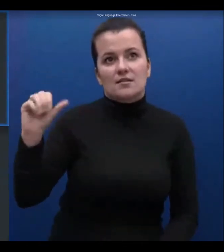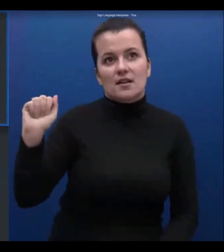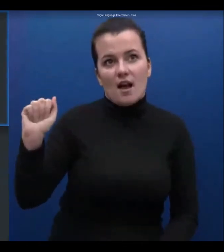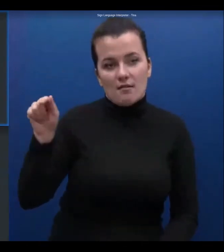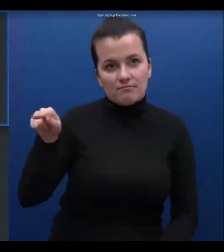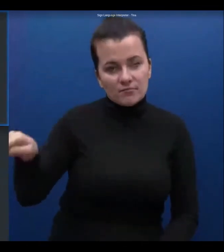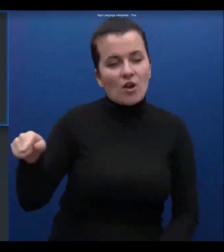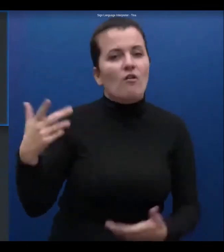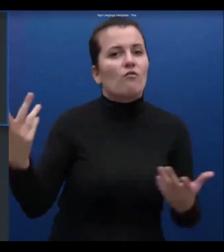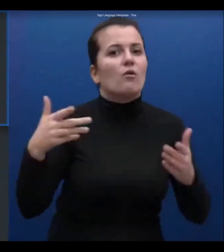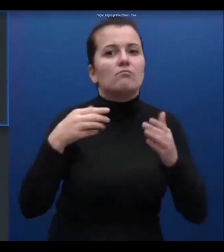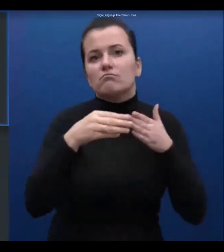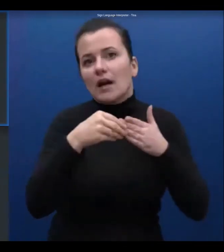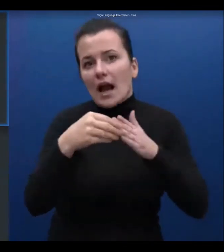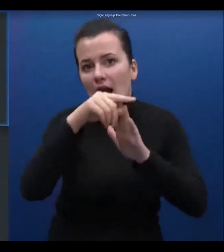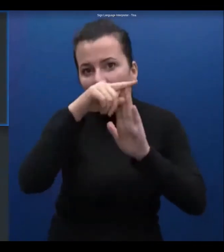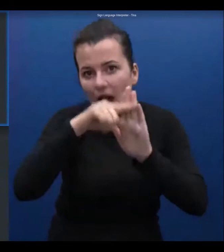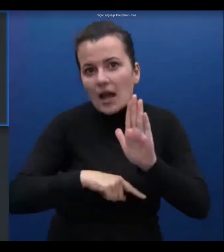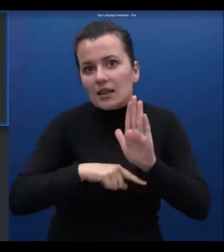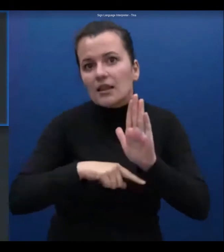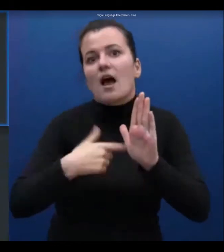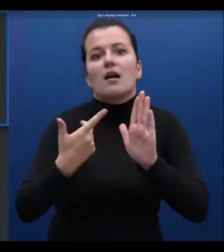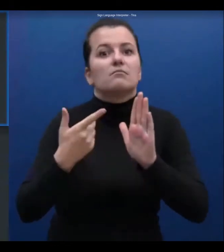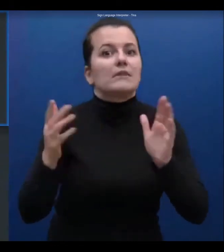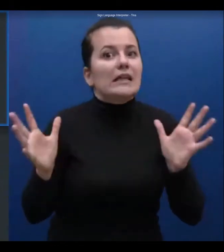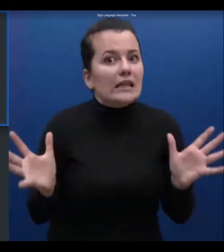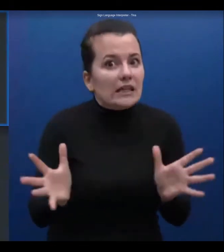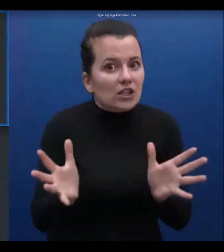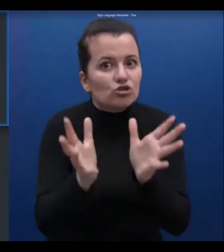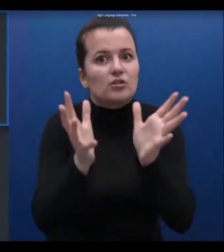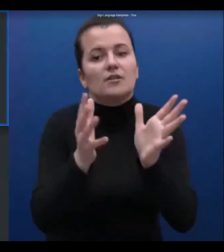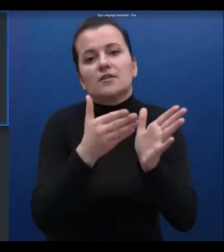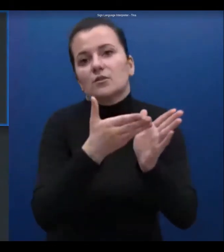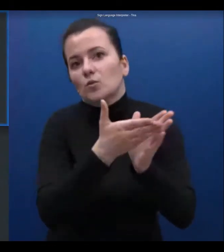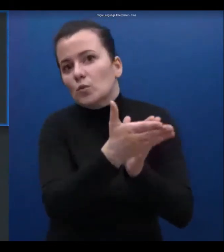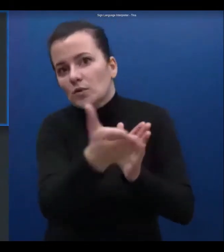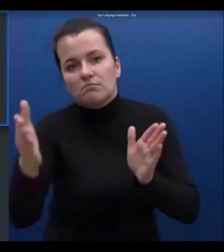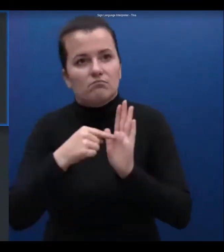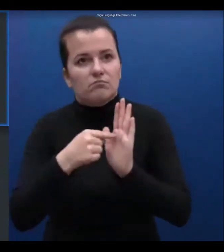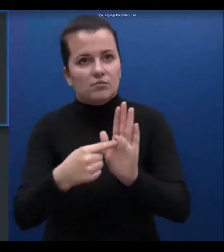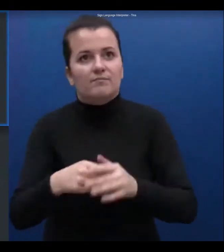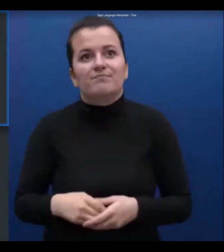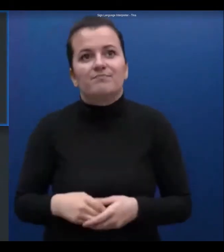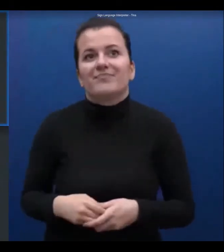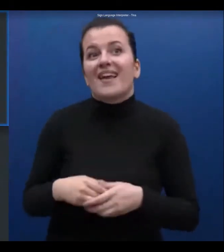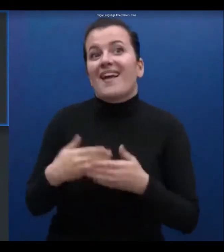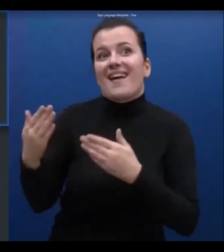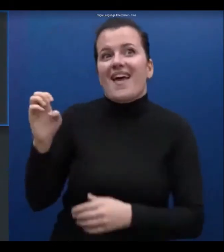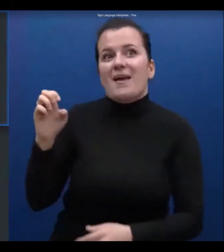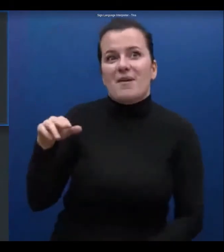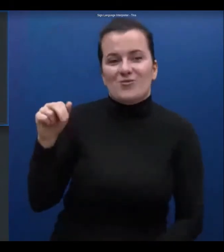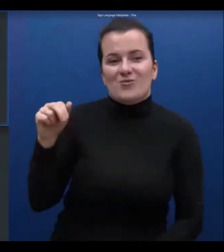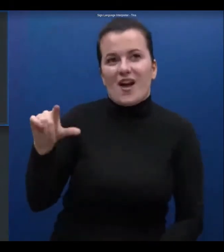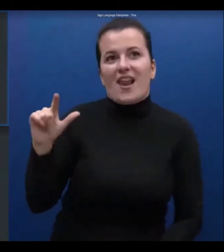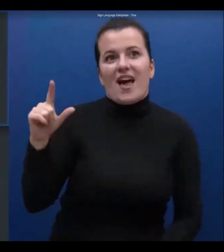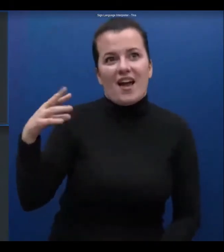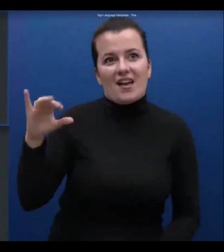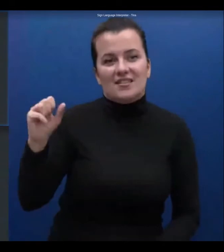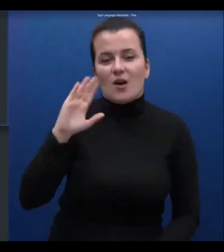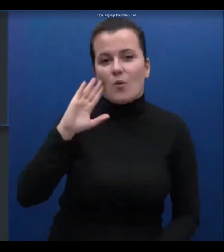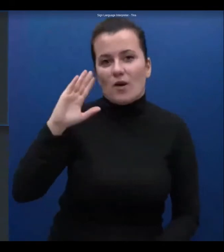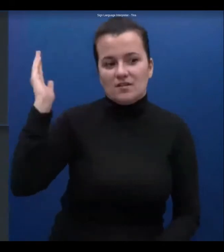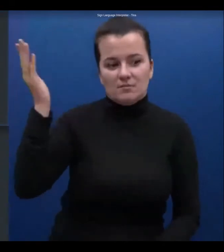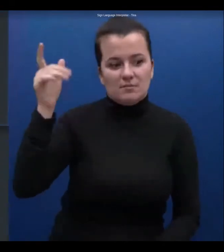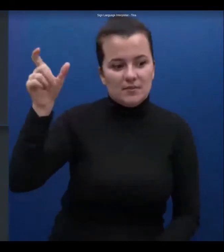initiatives. It is my pleasure to introduce the speaker of this session, Emanuela Gasca.